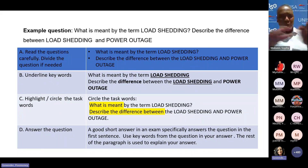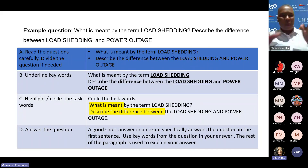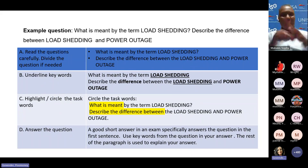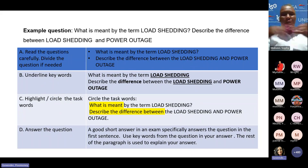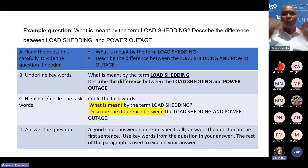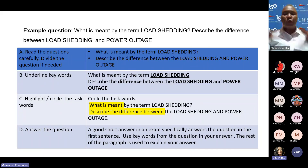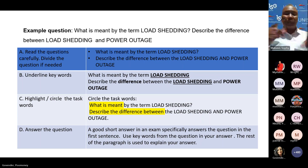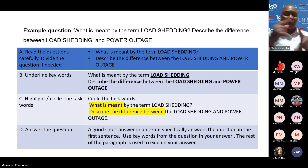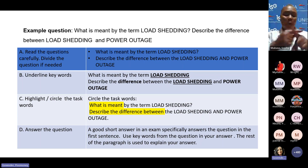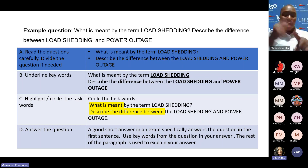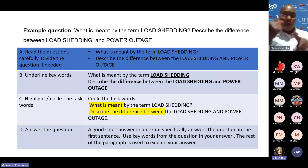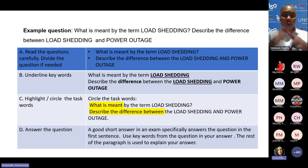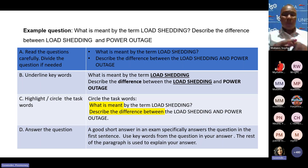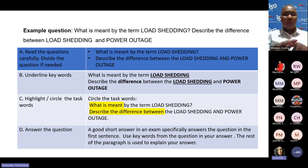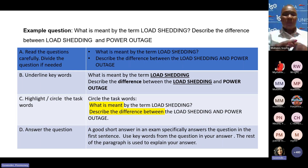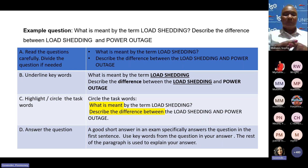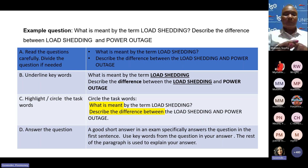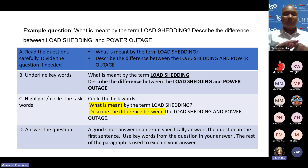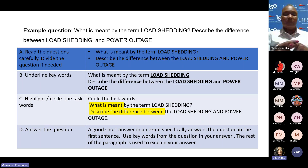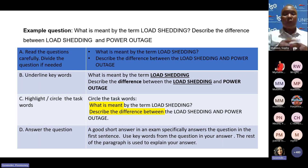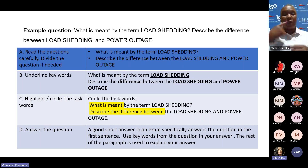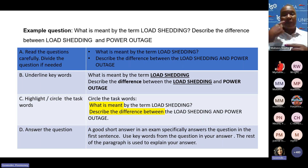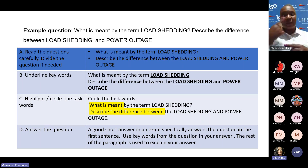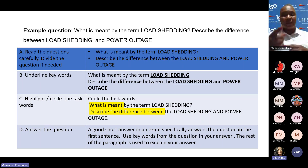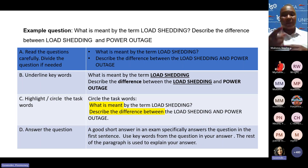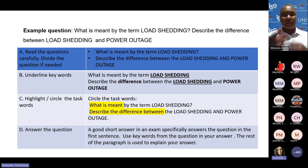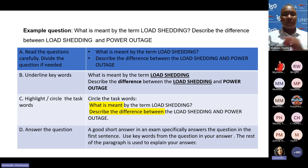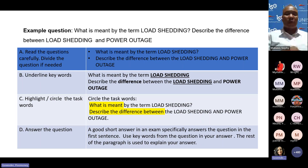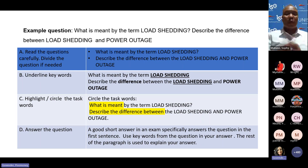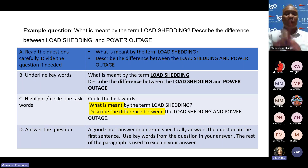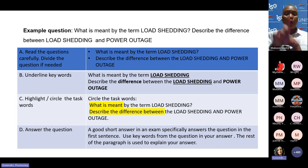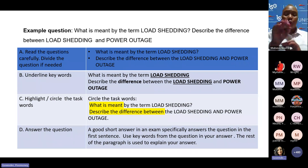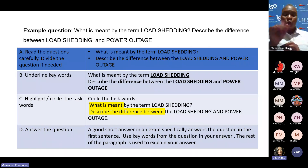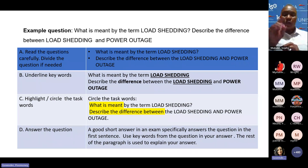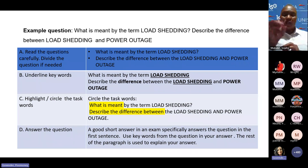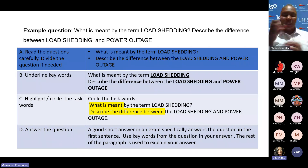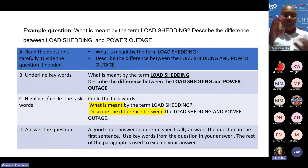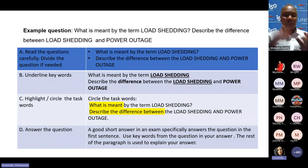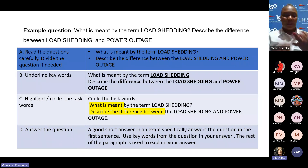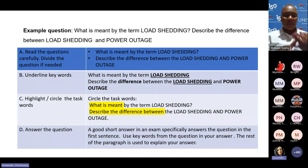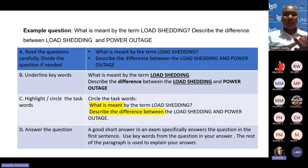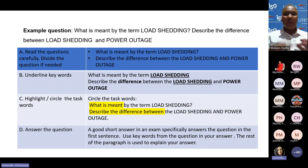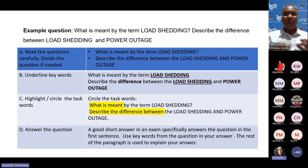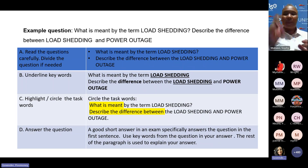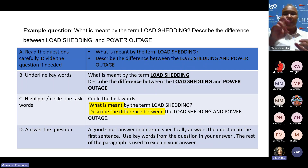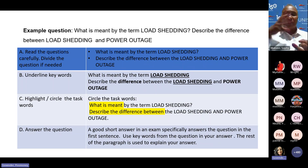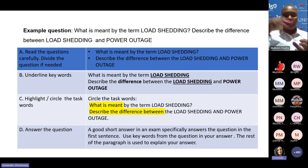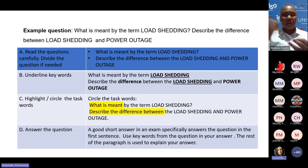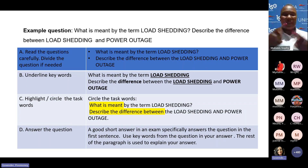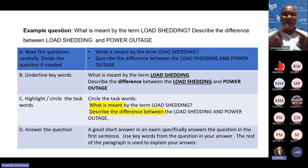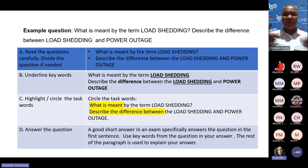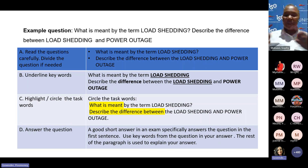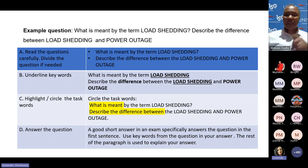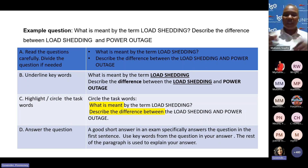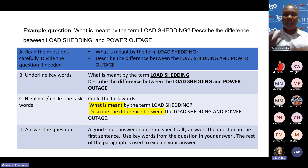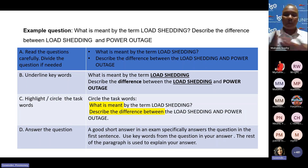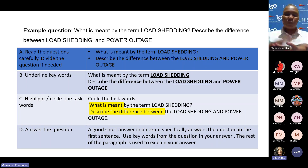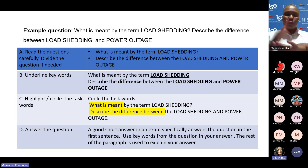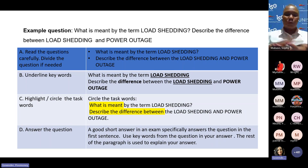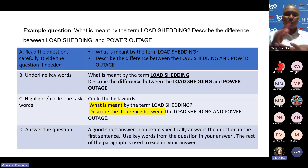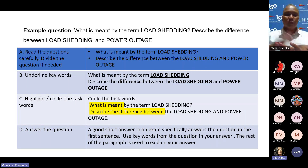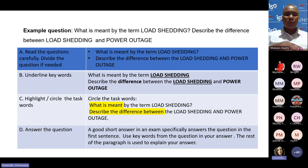these keywords as you're answering, right? Load shedding, power outage, difference, and so forth. Next,